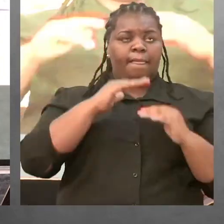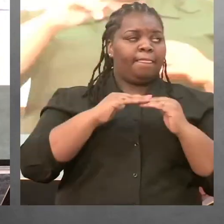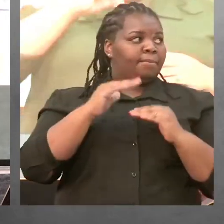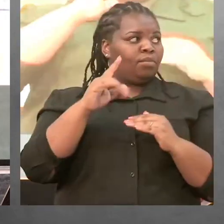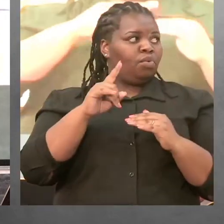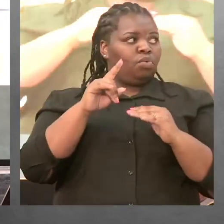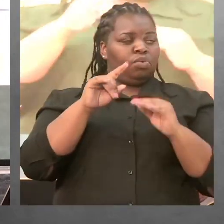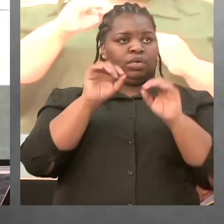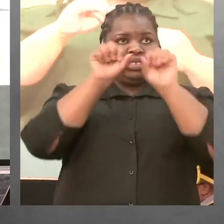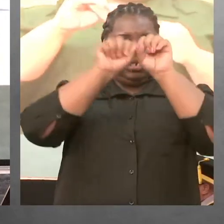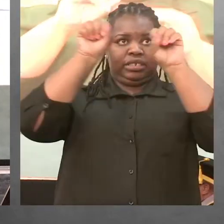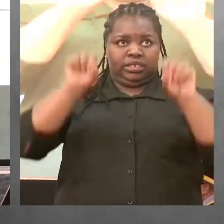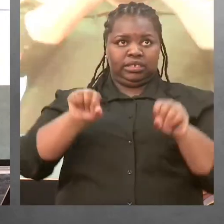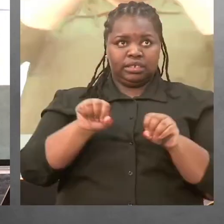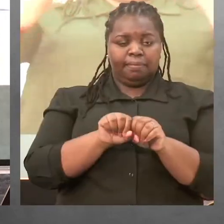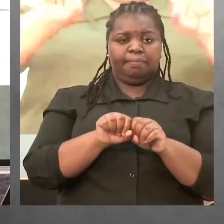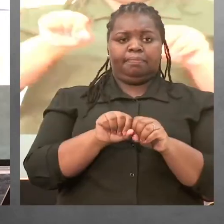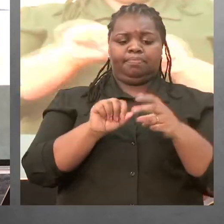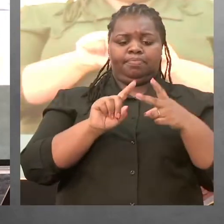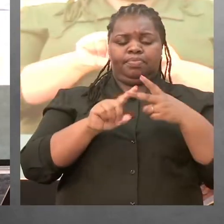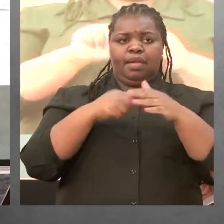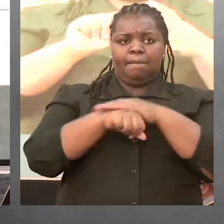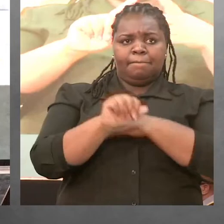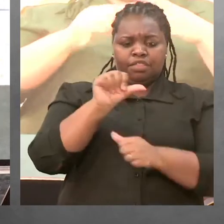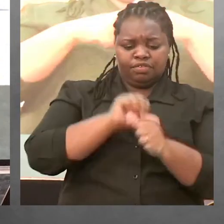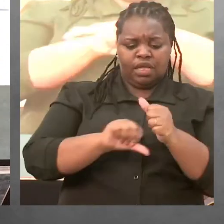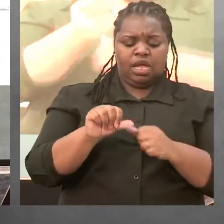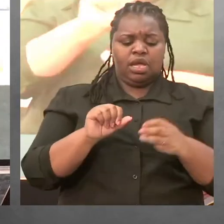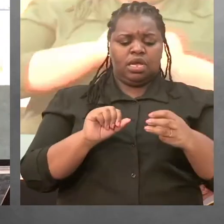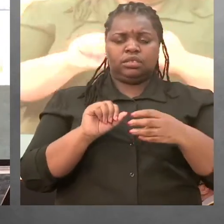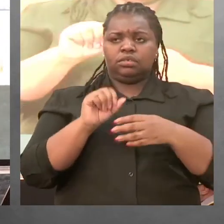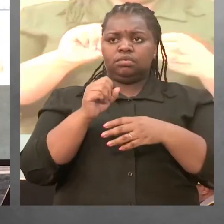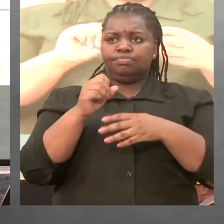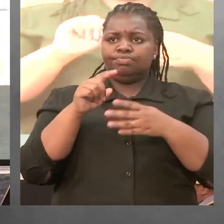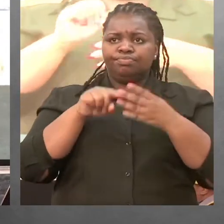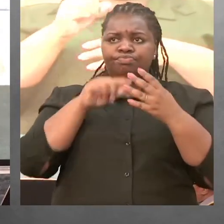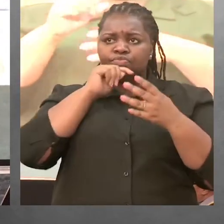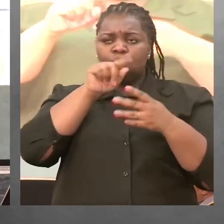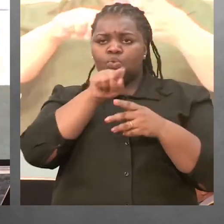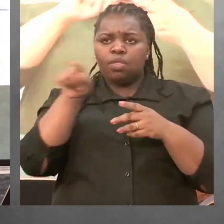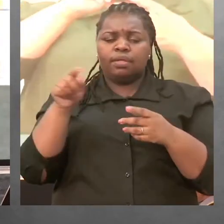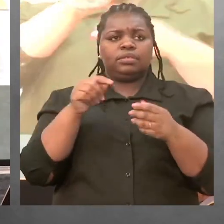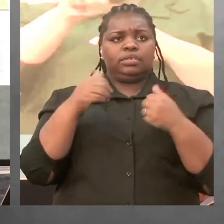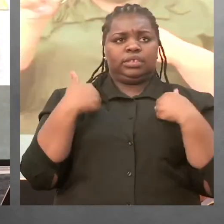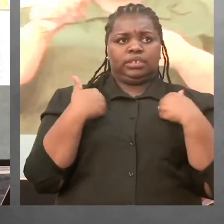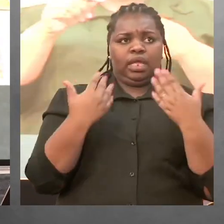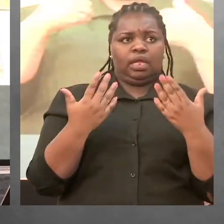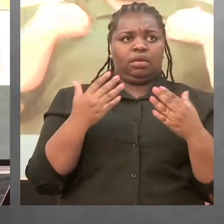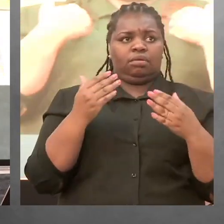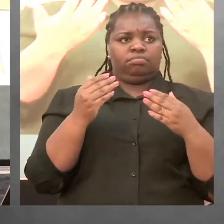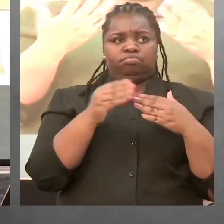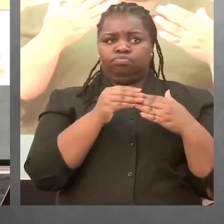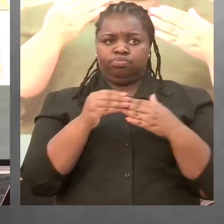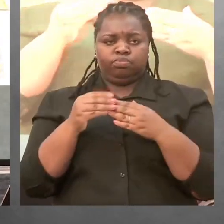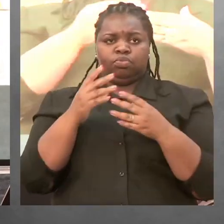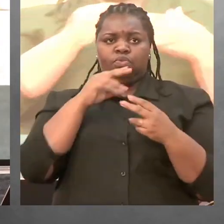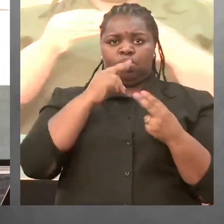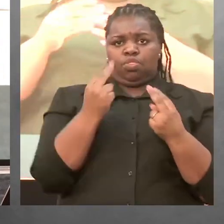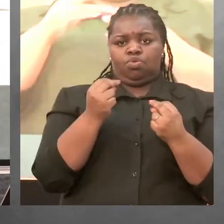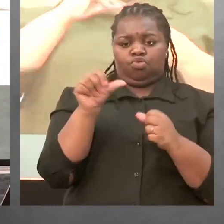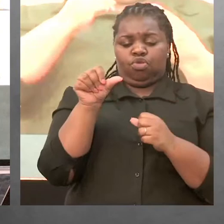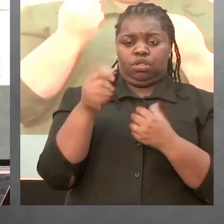system, feudalism, the birth of science, those inventions that started and ushered industrial